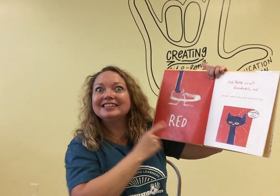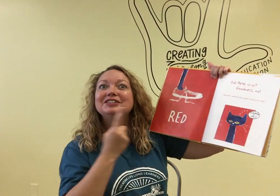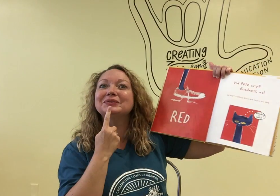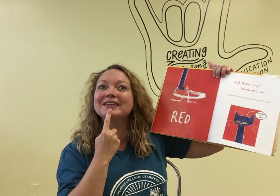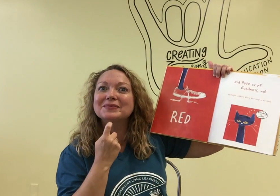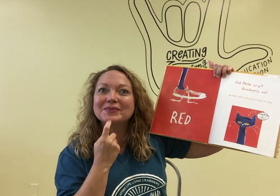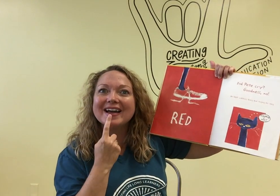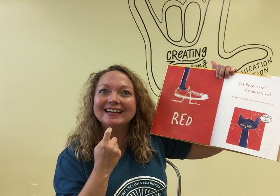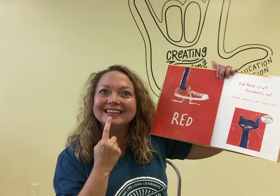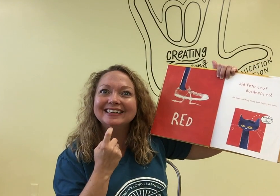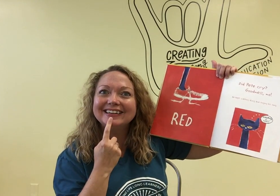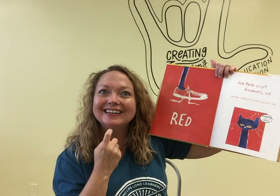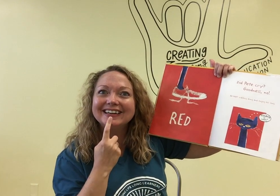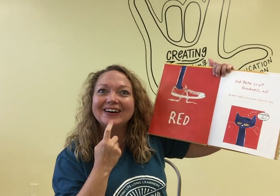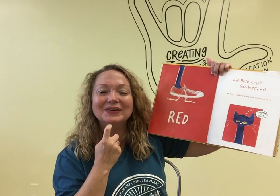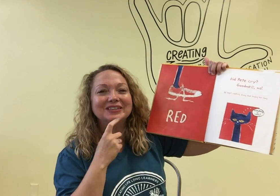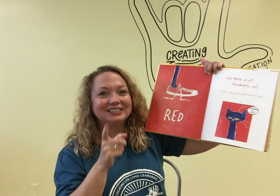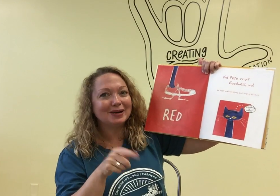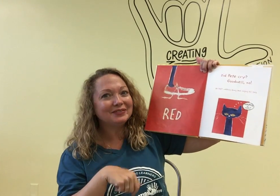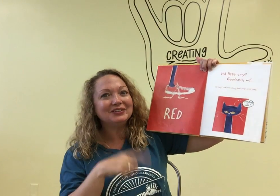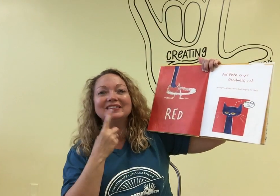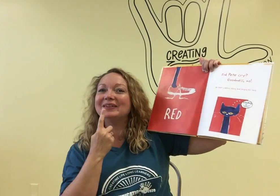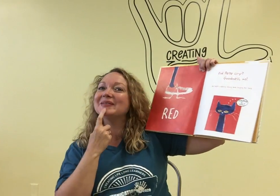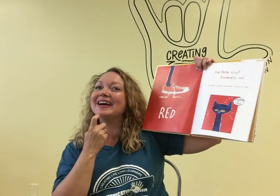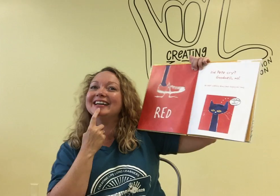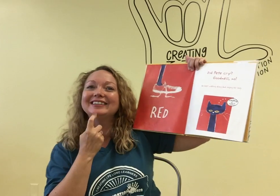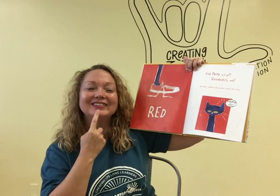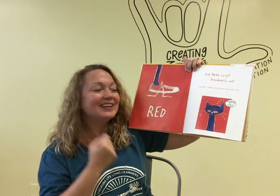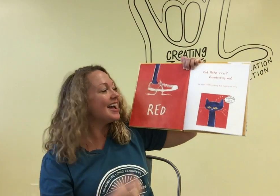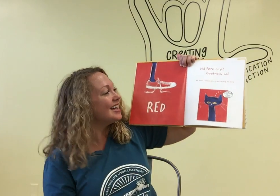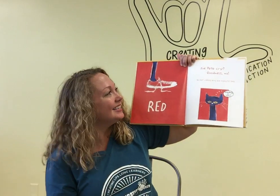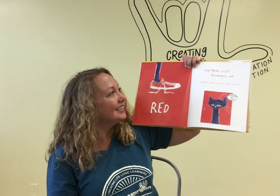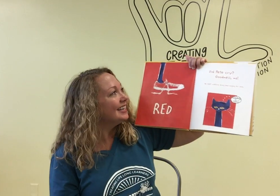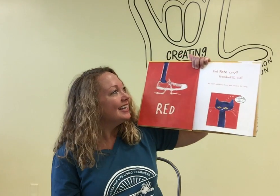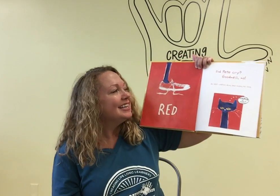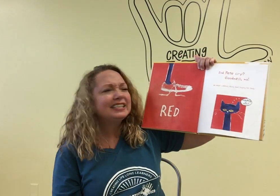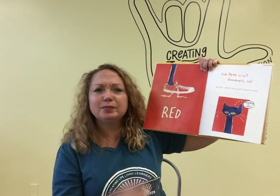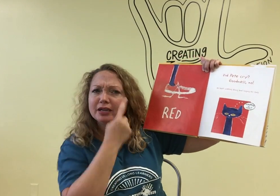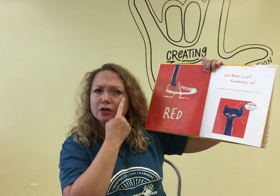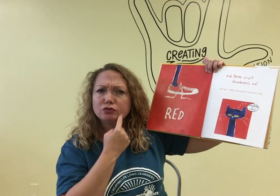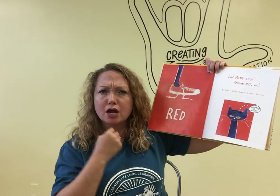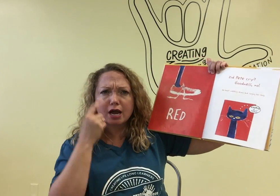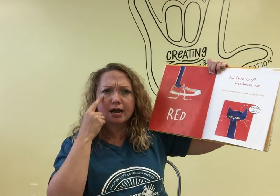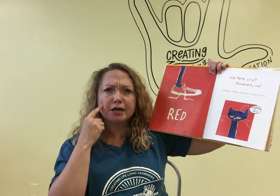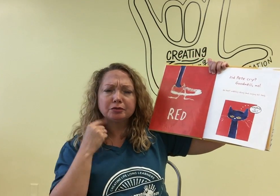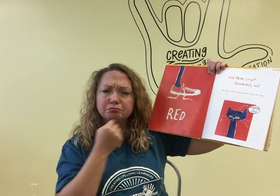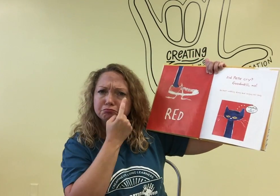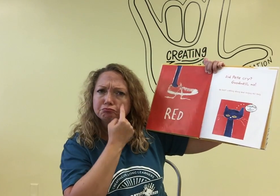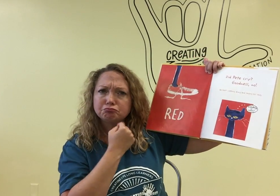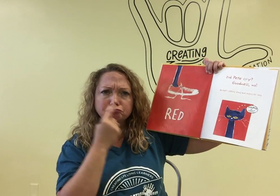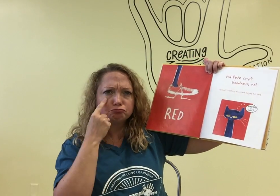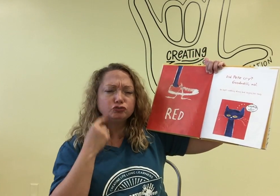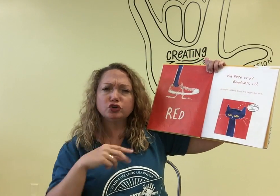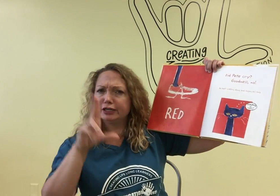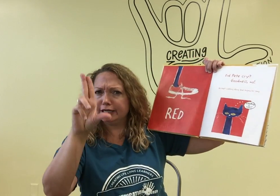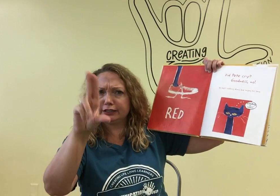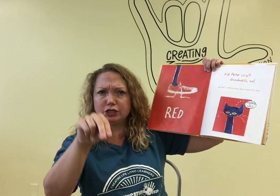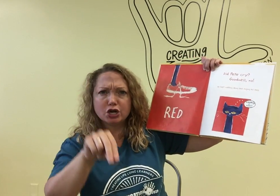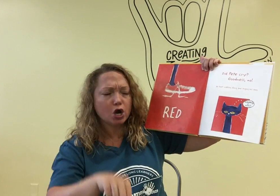you say red? Oh, good job if you said red. Red! Did Pete cry? Goodness,